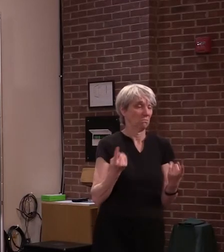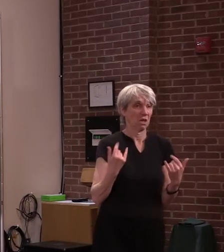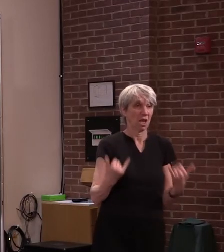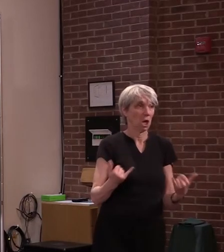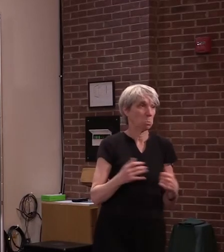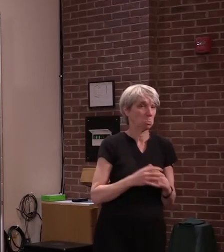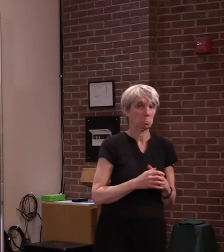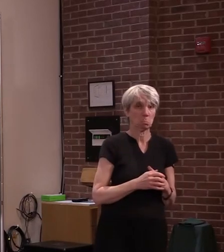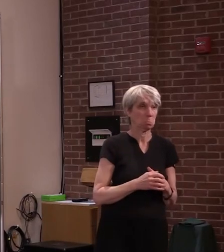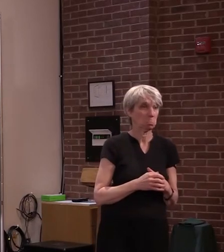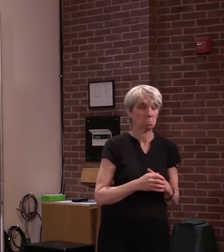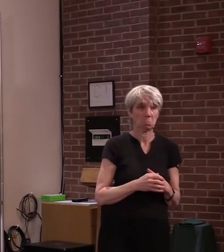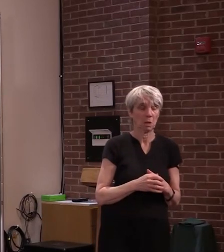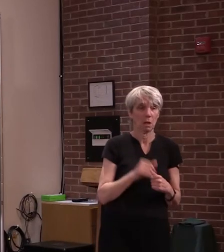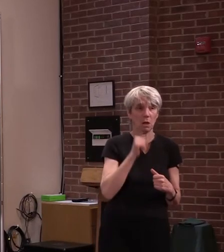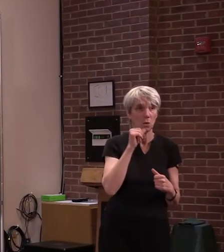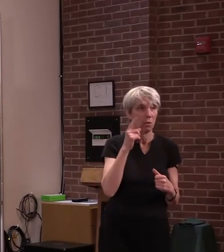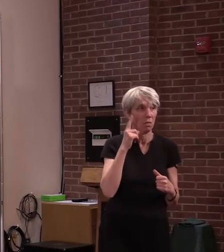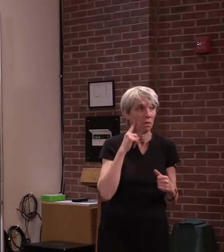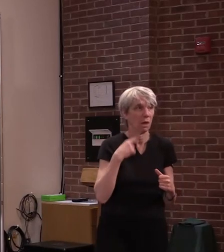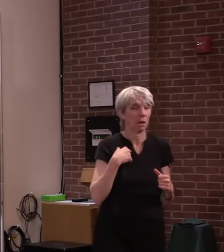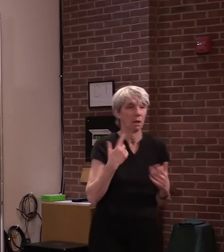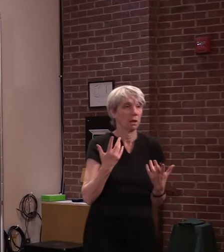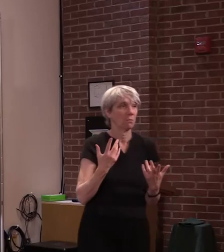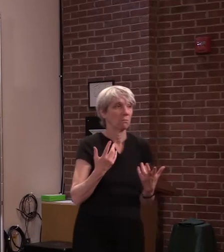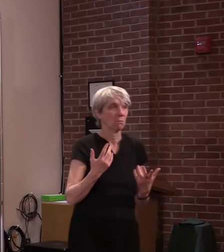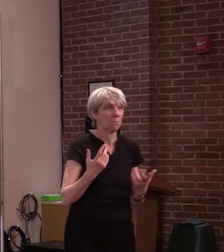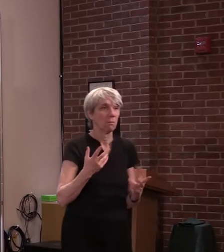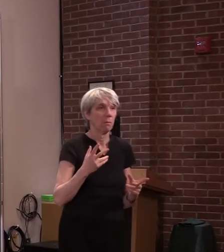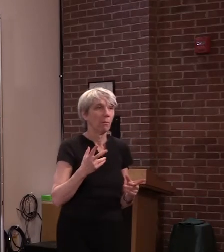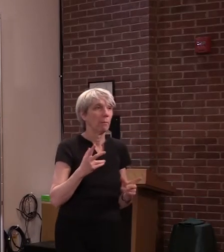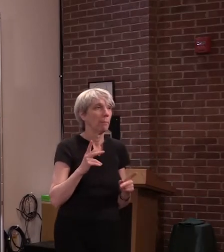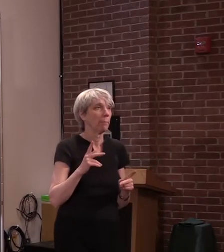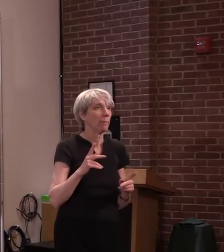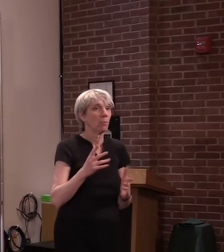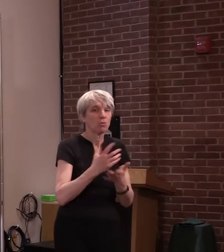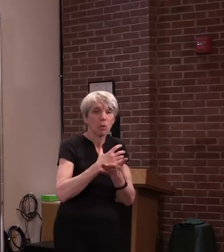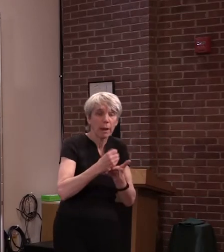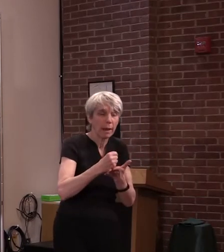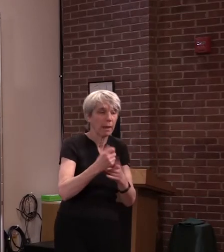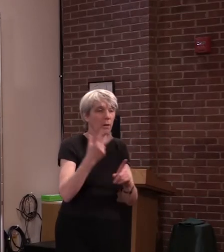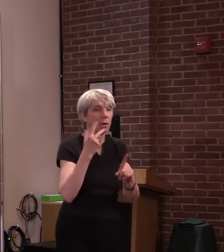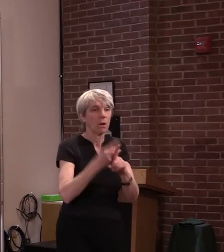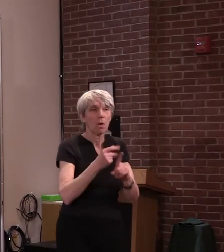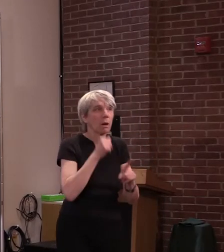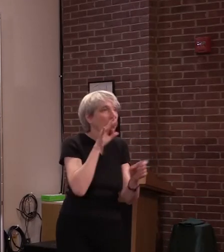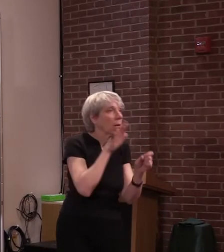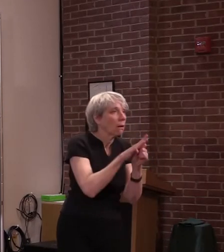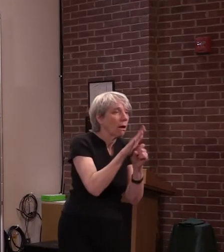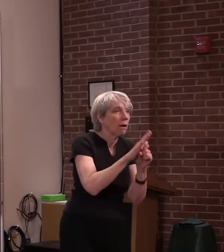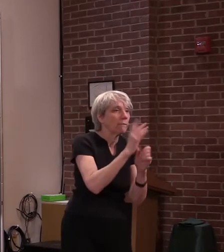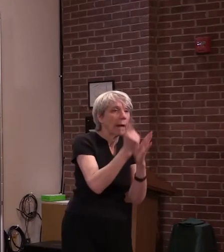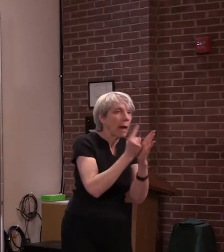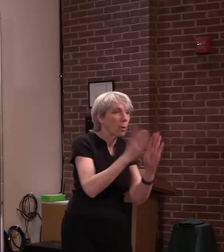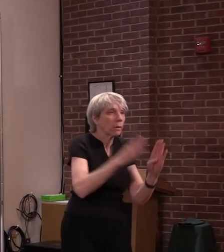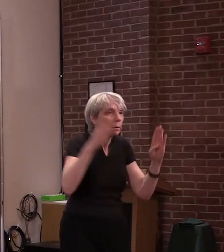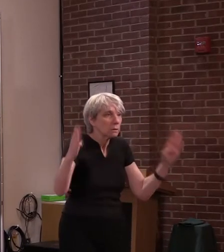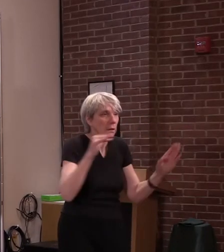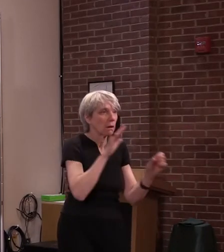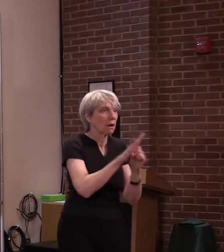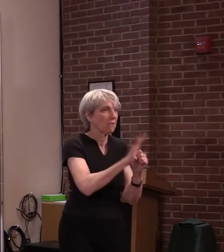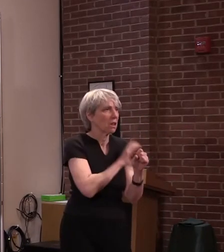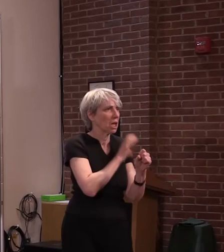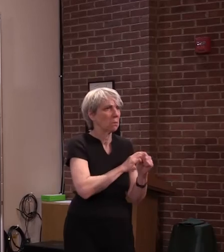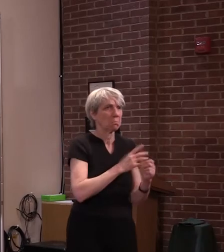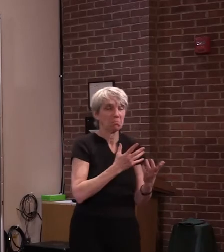seeing that we have a problem with the vaccination clinics or the number of them, unless Dr. Levine